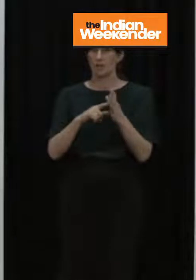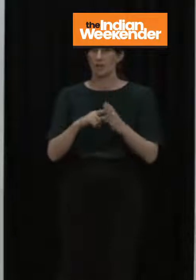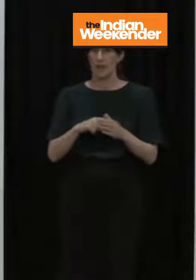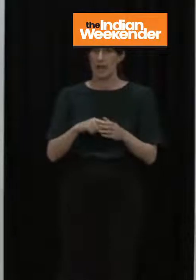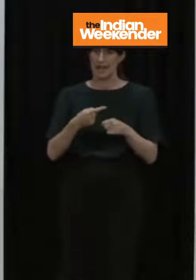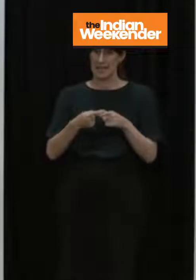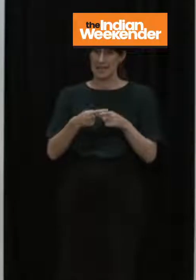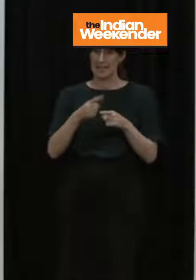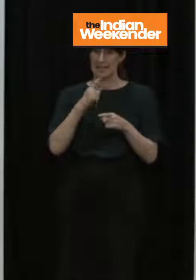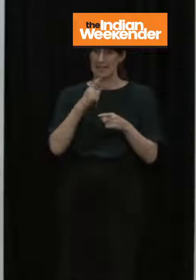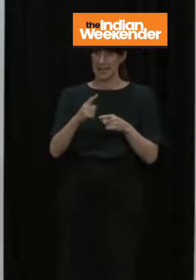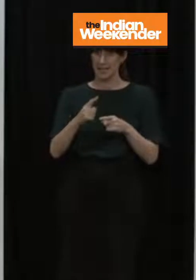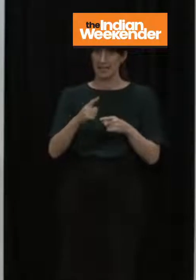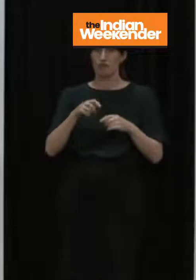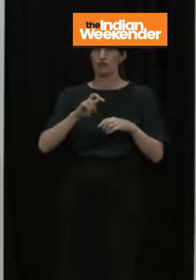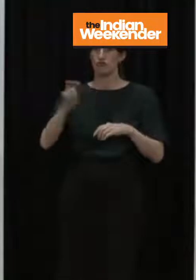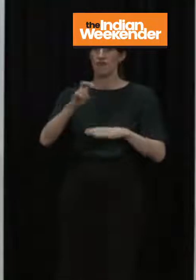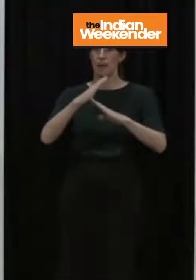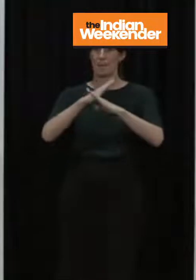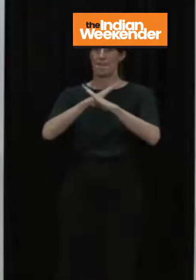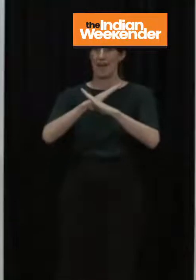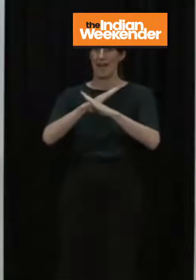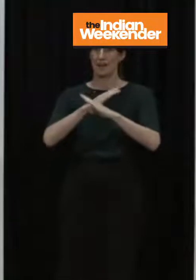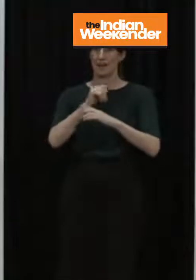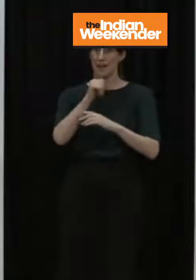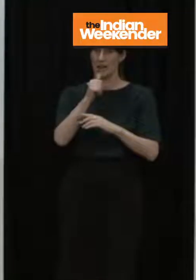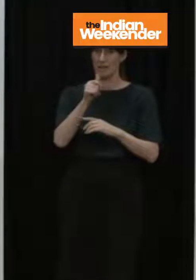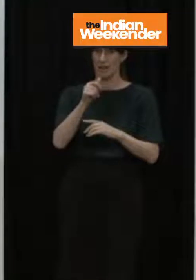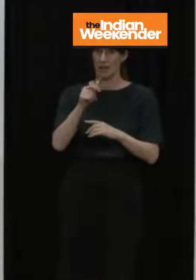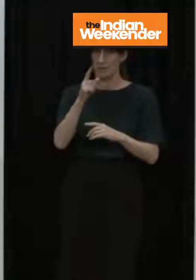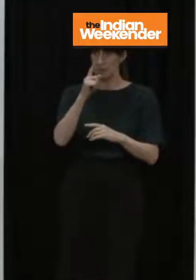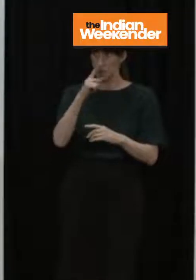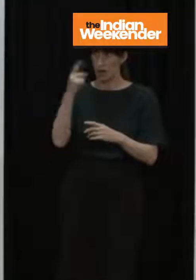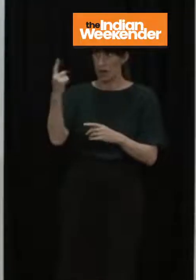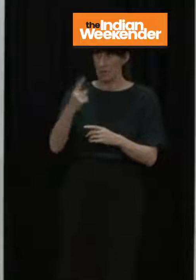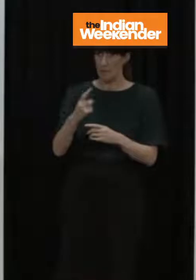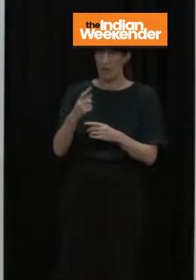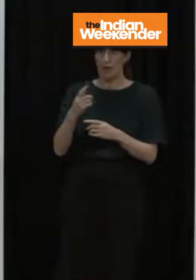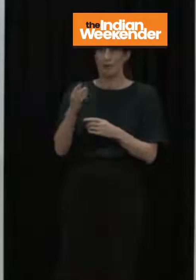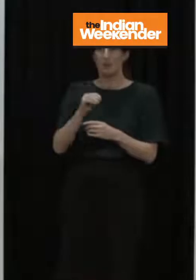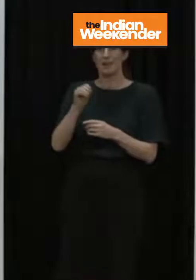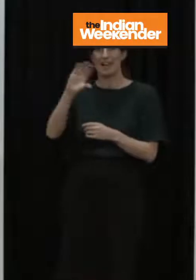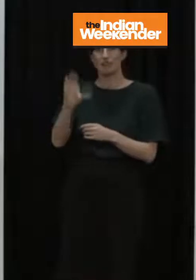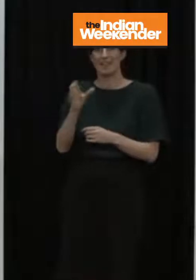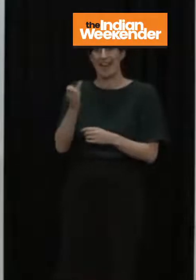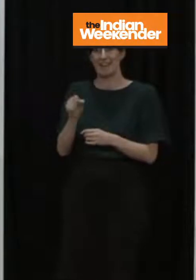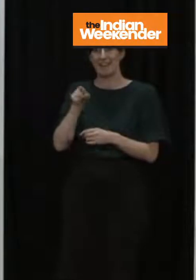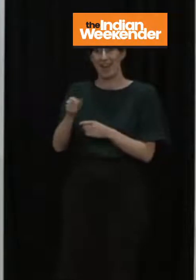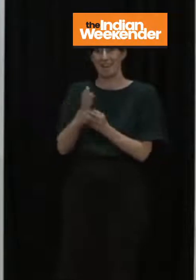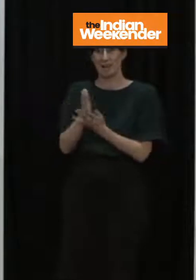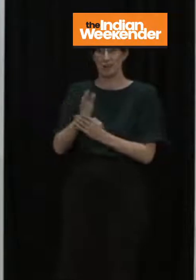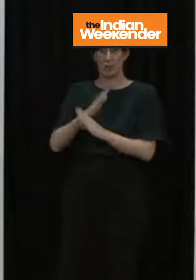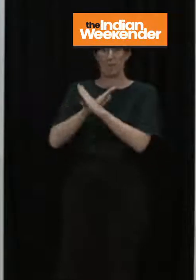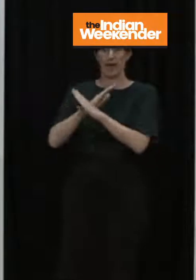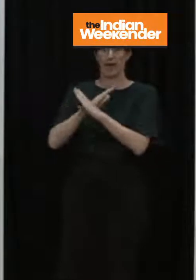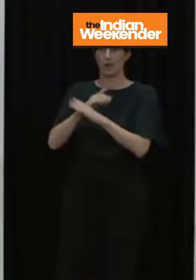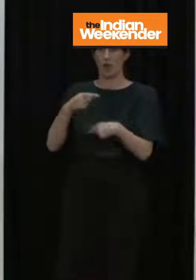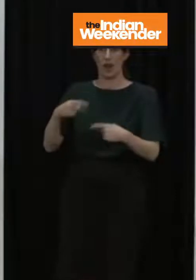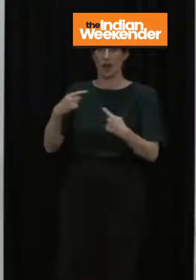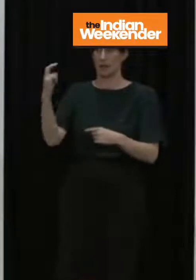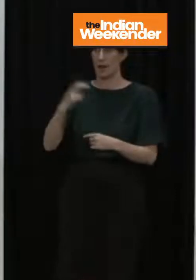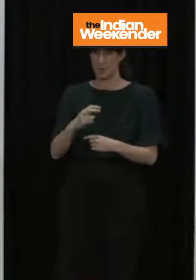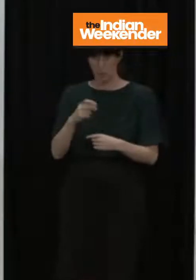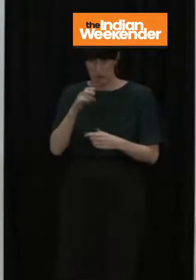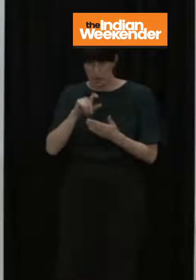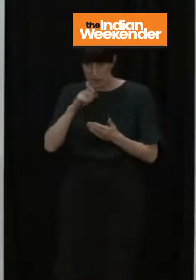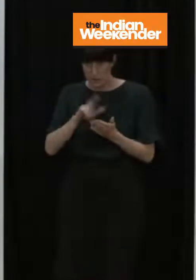countries with the variant. Will we do the same? Well, we haven't had any advice to that end, but we will closely monitor the situation. You're considering it, you would consider a